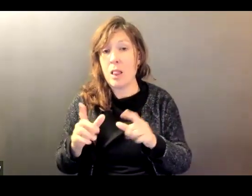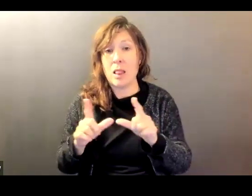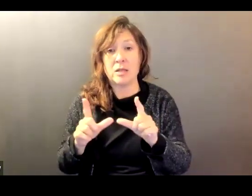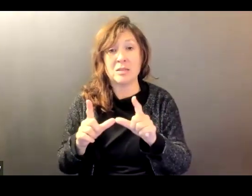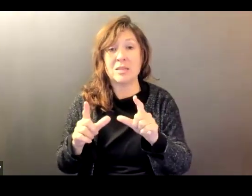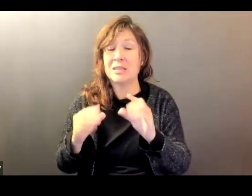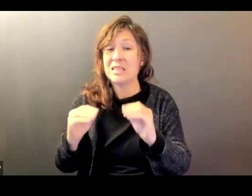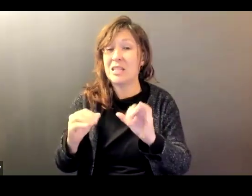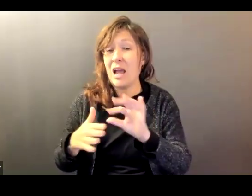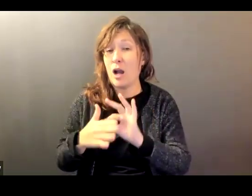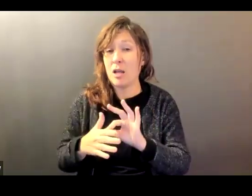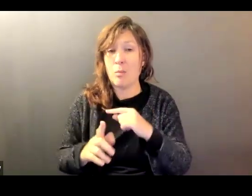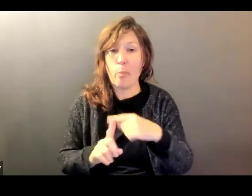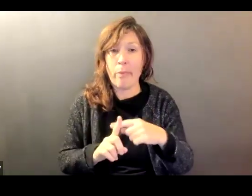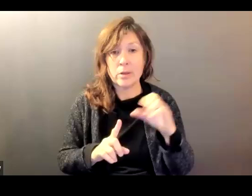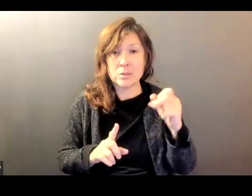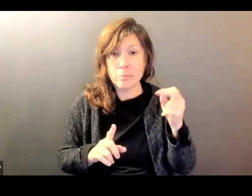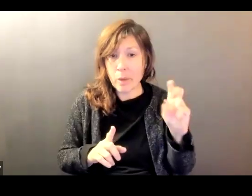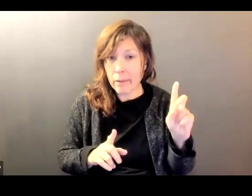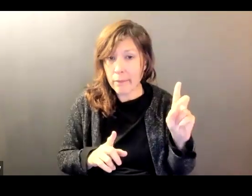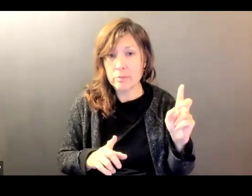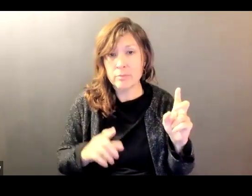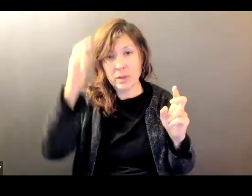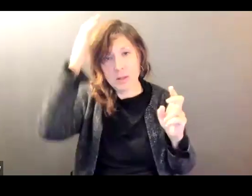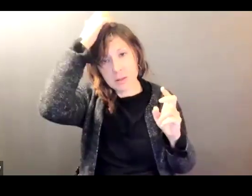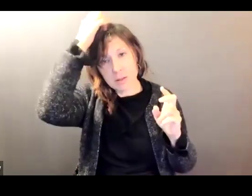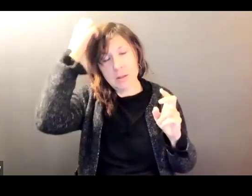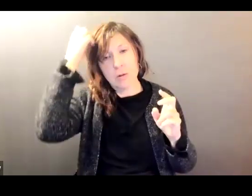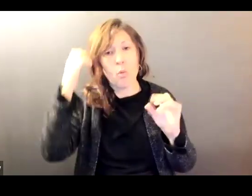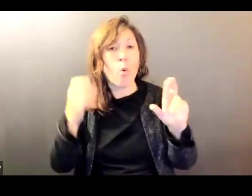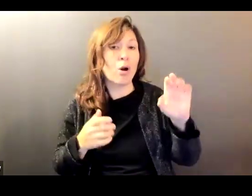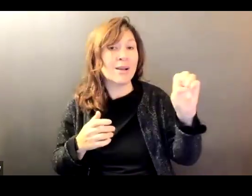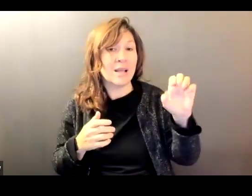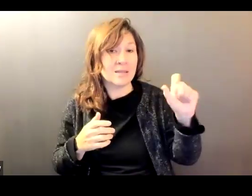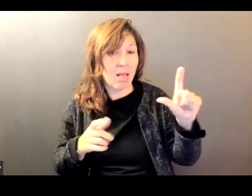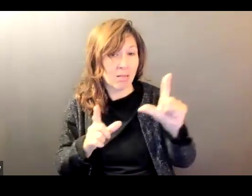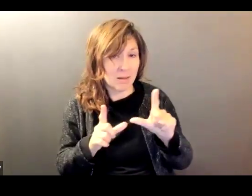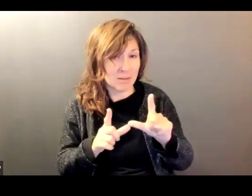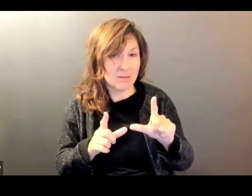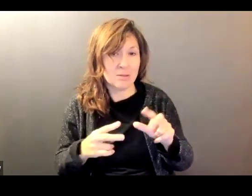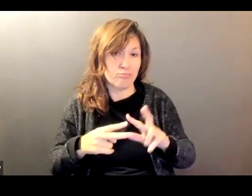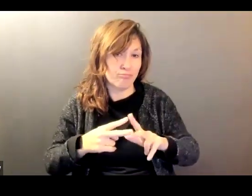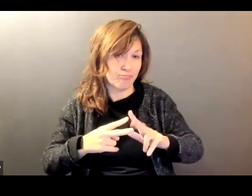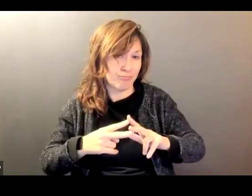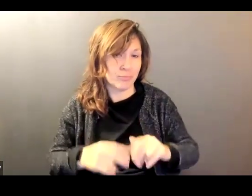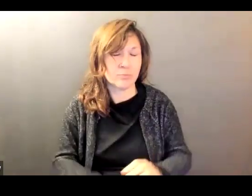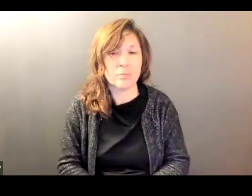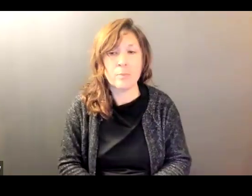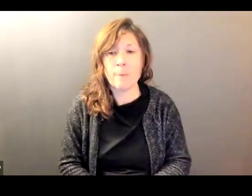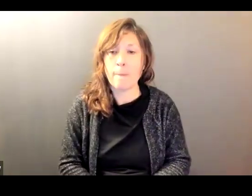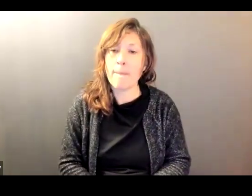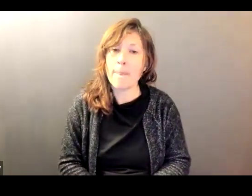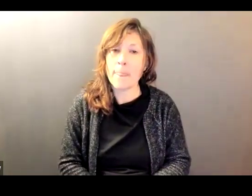have some of our teachers that have also ESL license. So we're finding that we've also provided